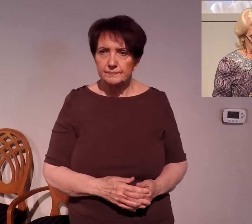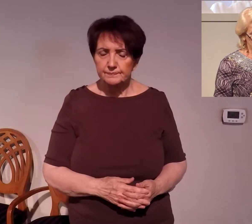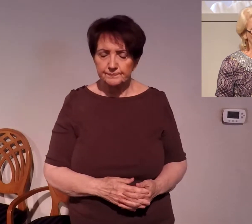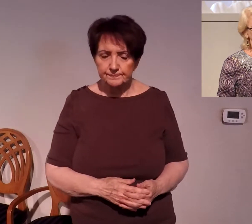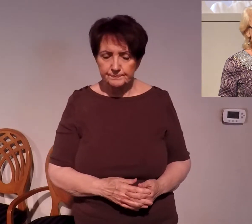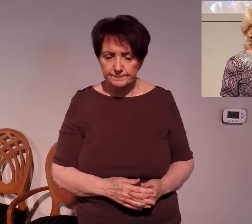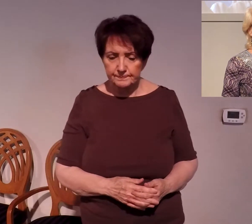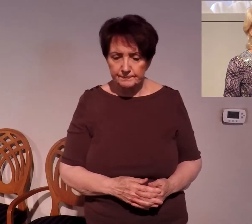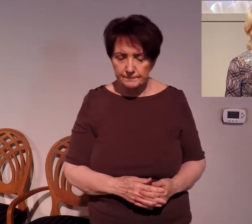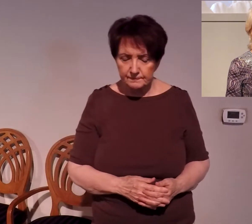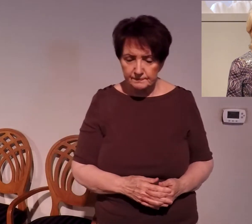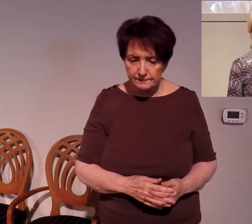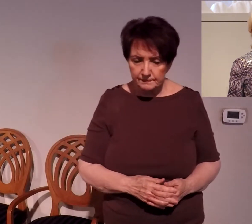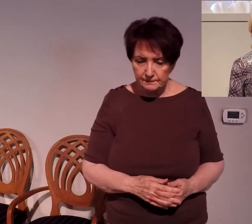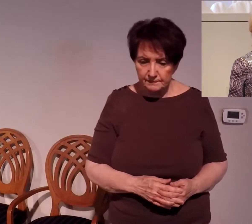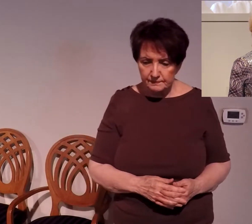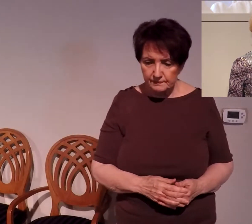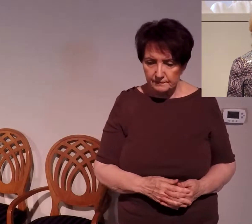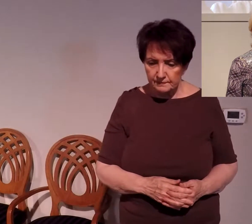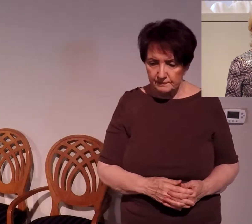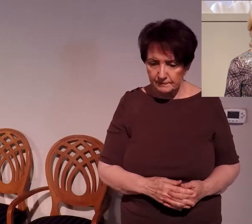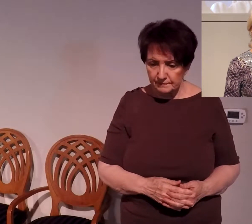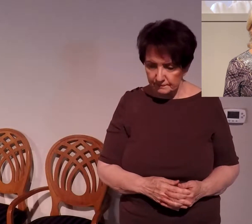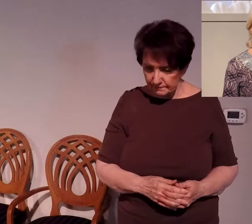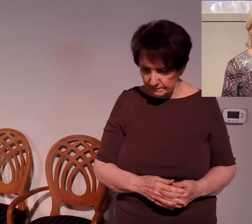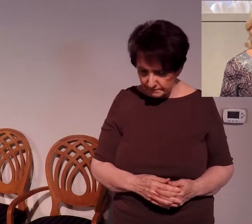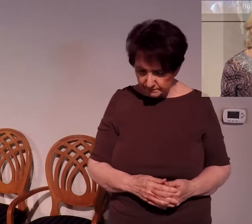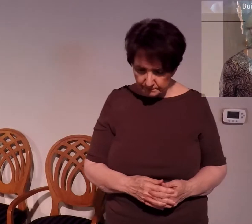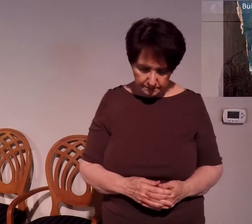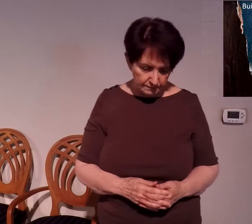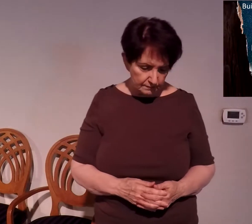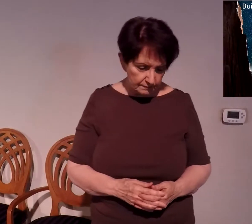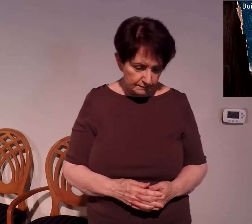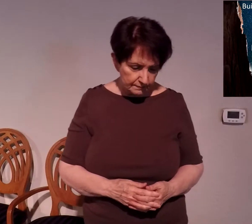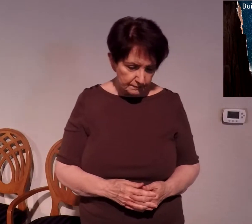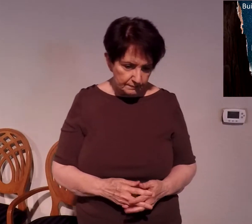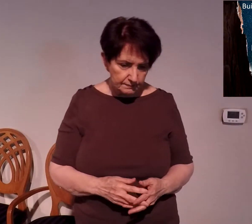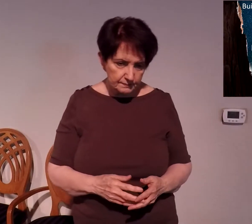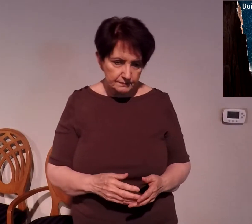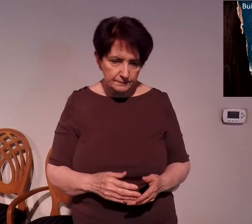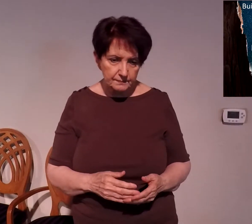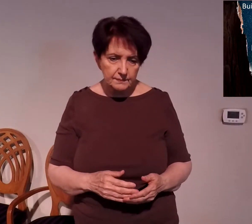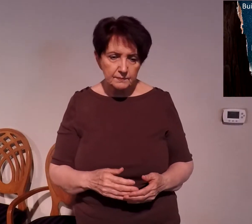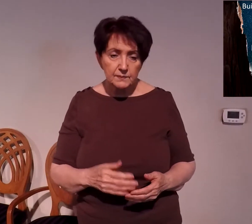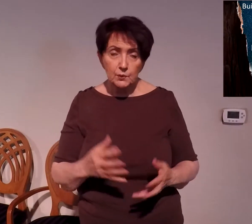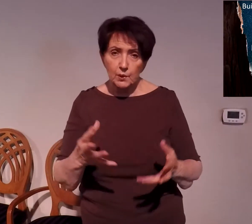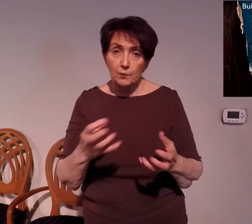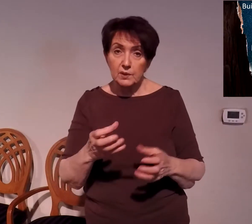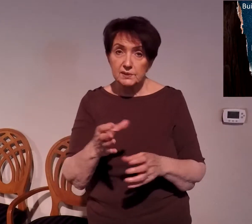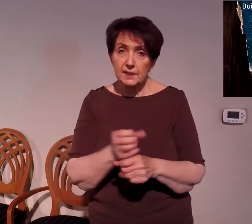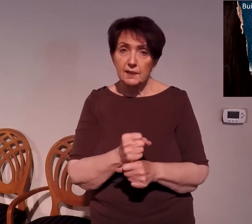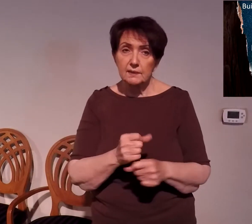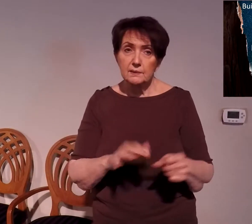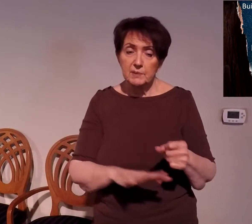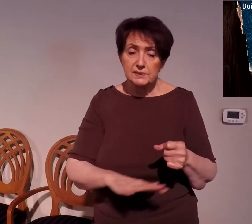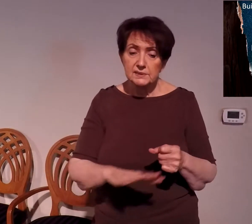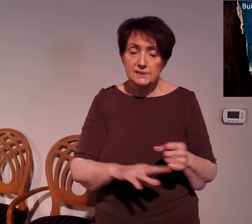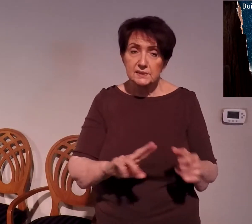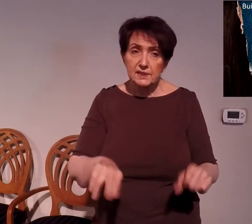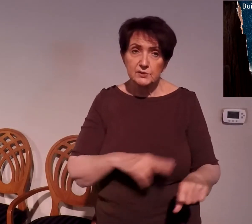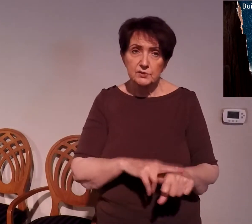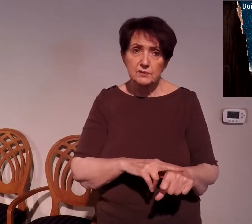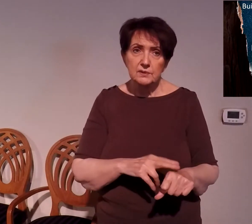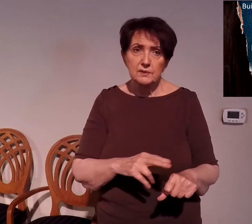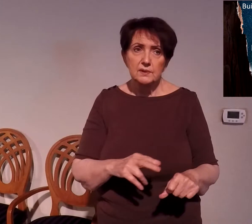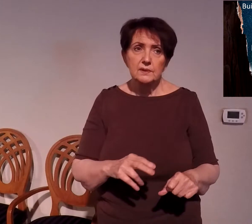And of course, part of what we're seeking to get the essential nature of are the mysteries of the infinite. Because our